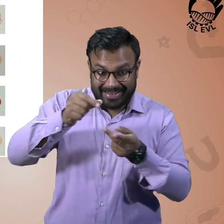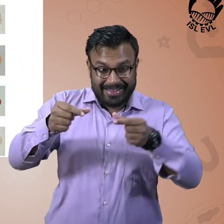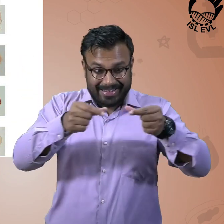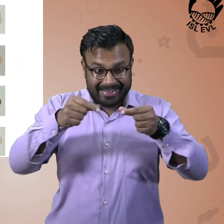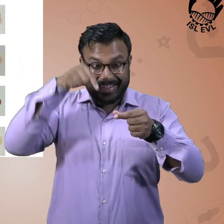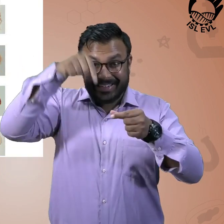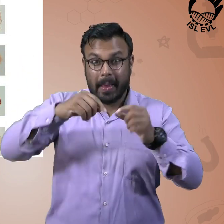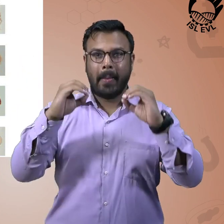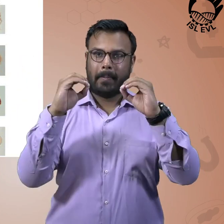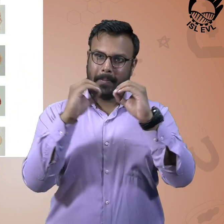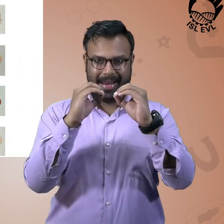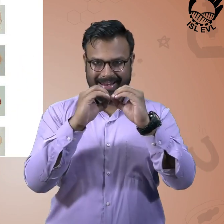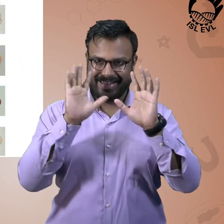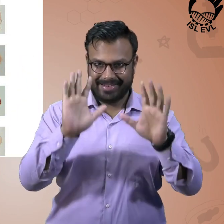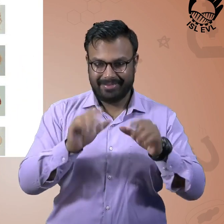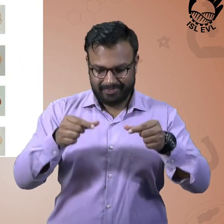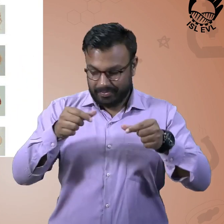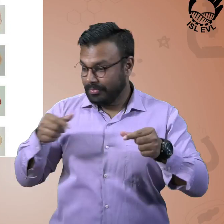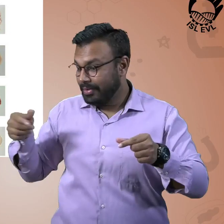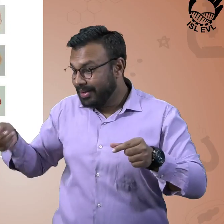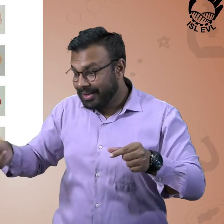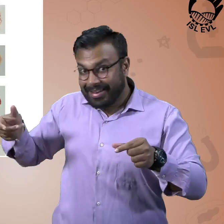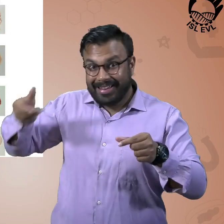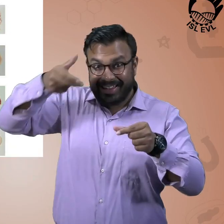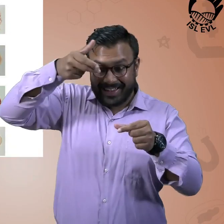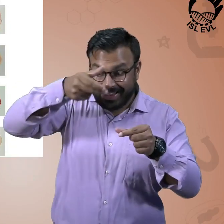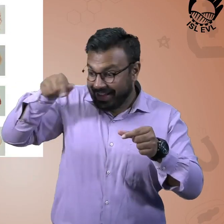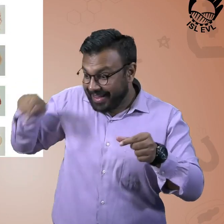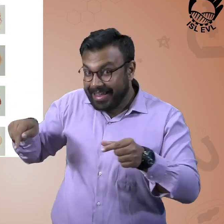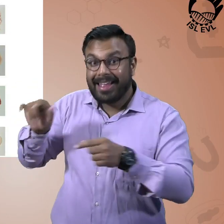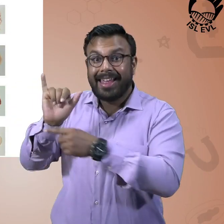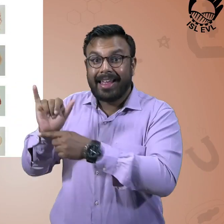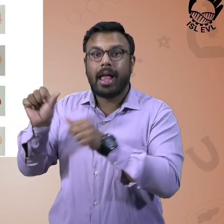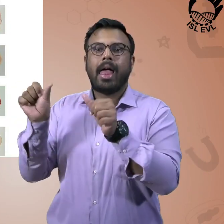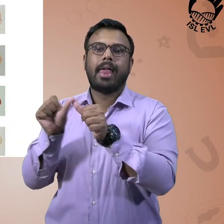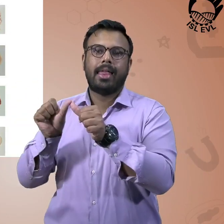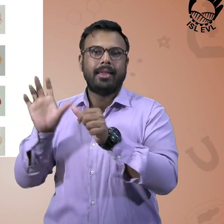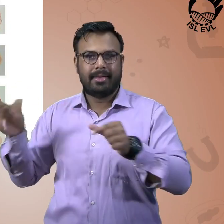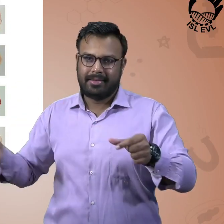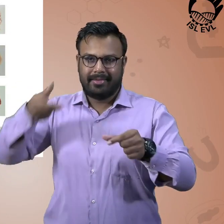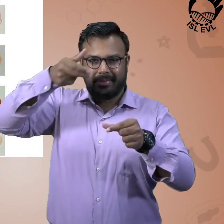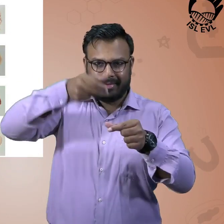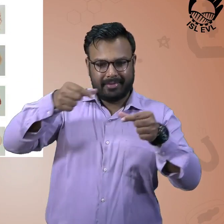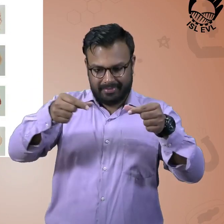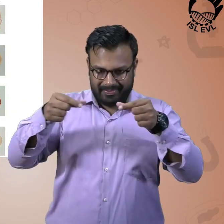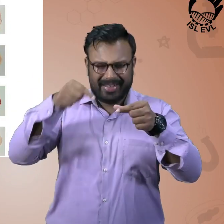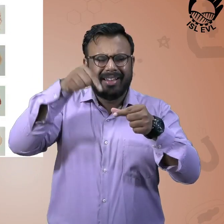And those with type B blood will naturally have antibodies